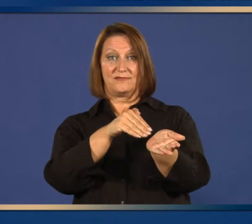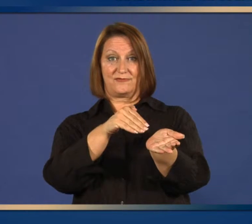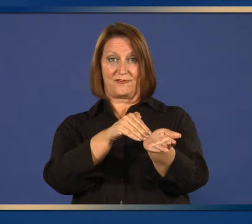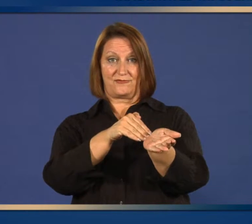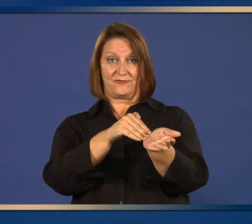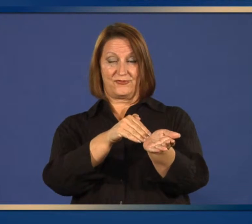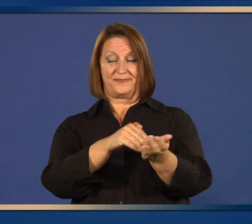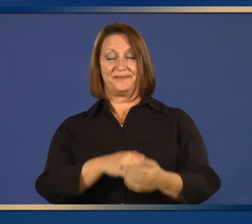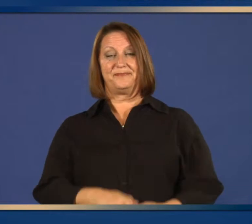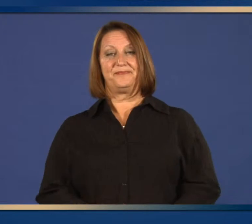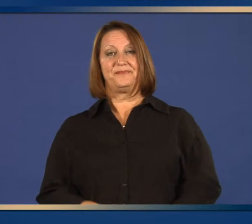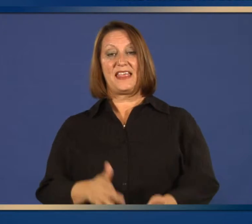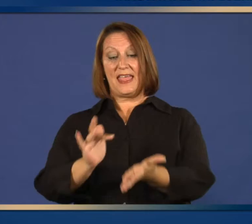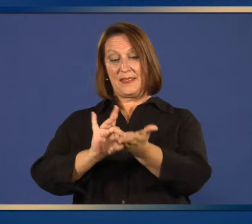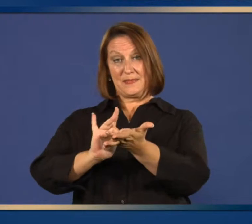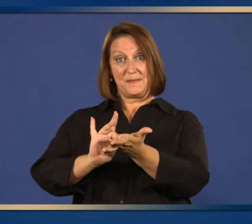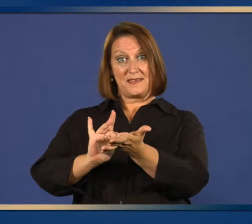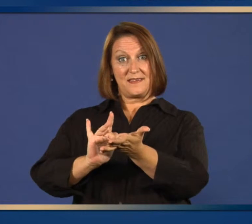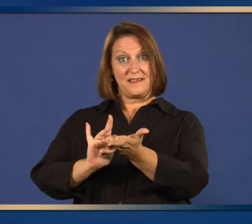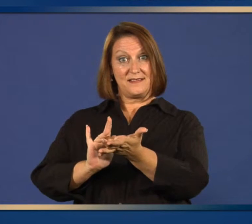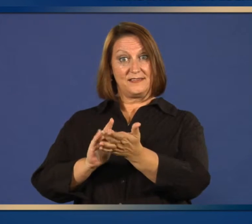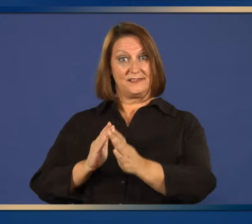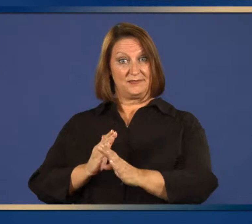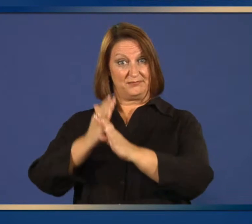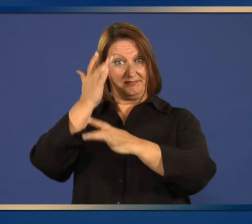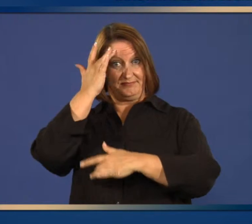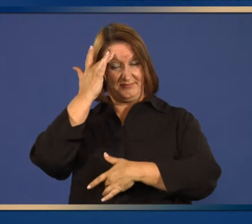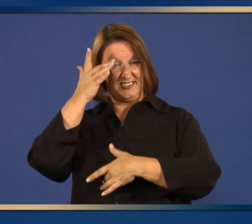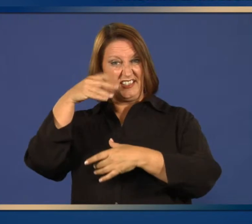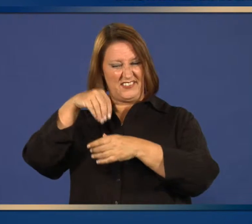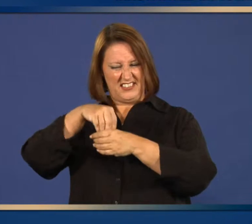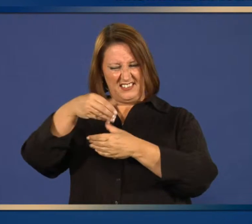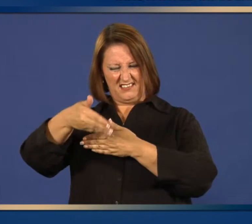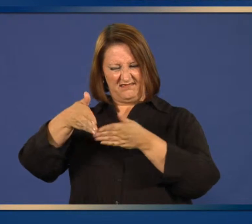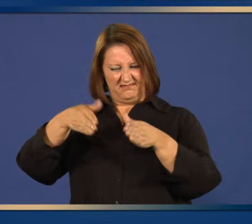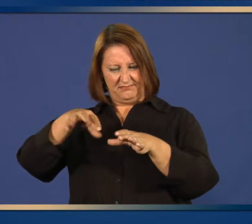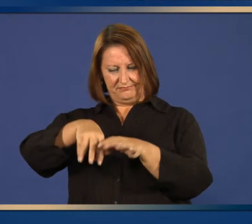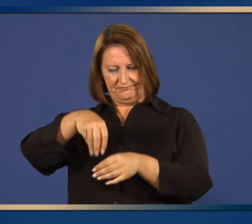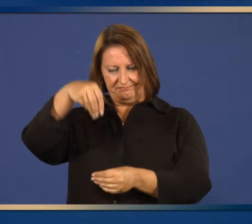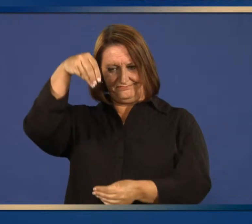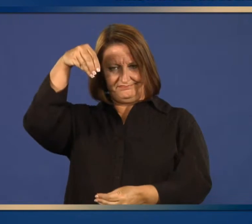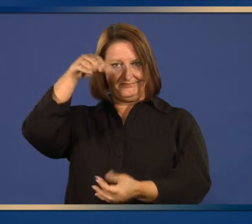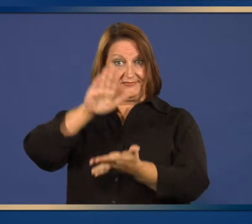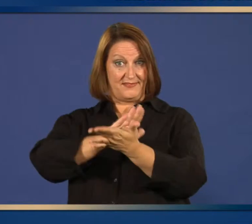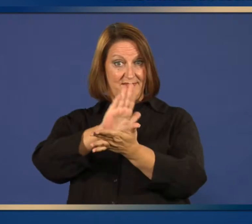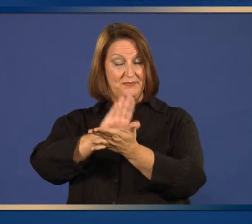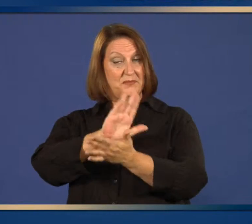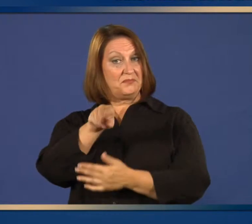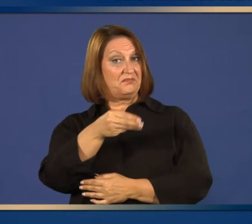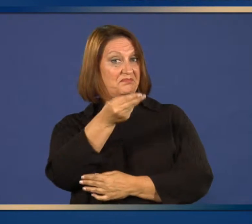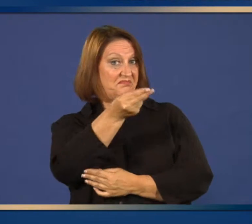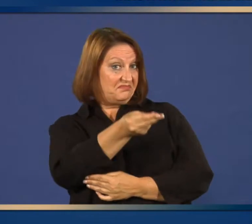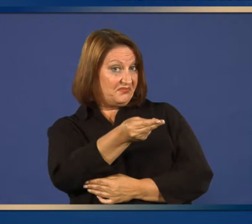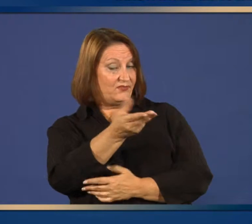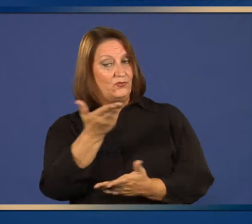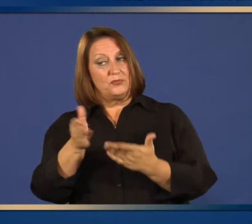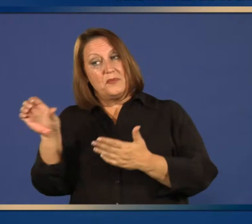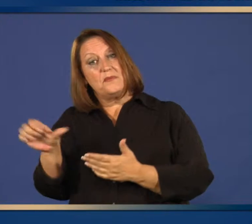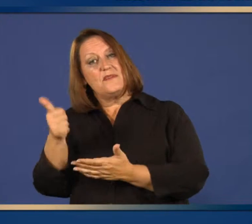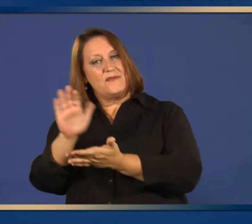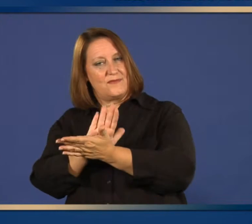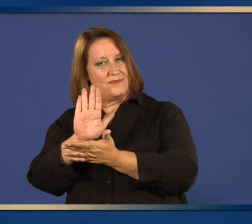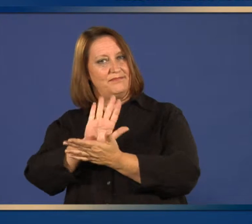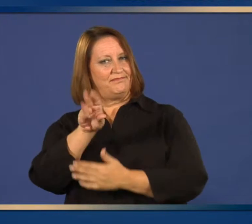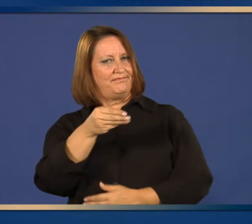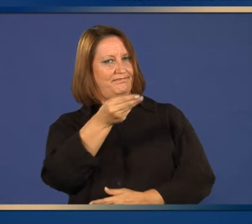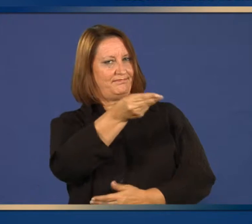Ask your healthcare provider. They can give you the vaccine package insert or suggest other sources